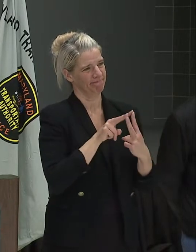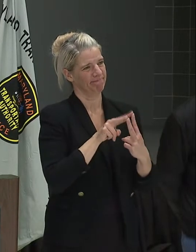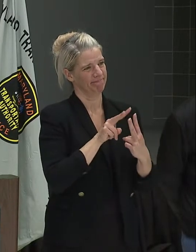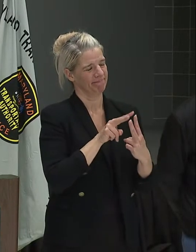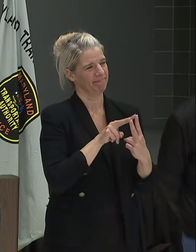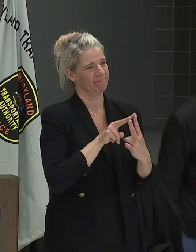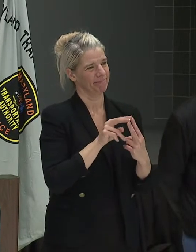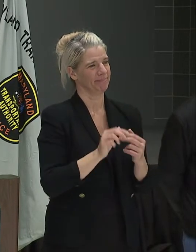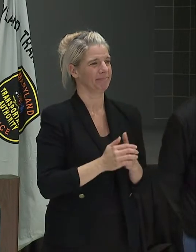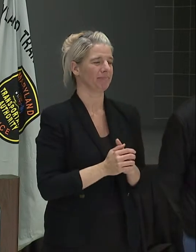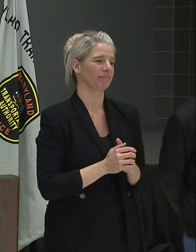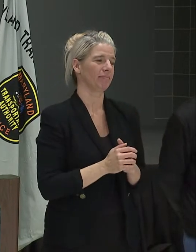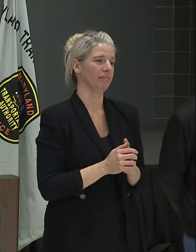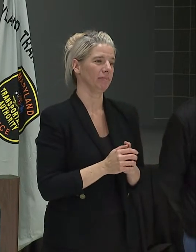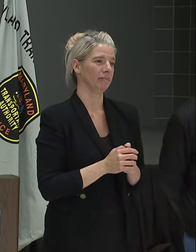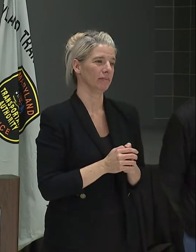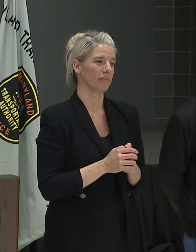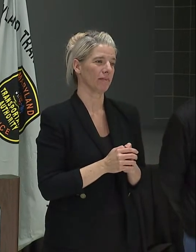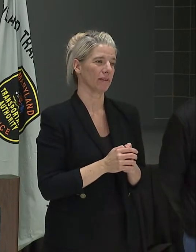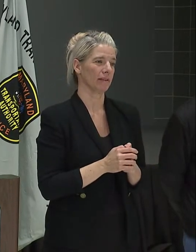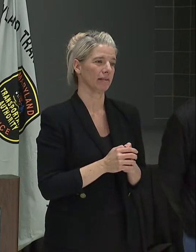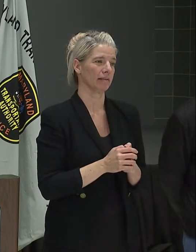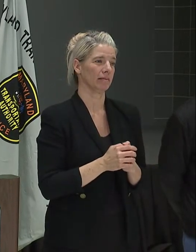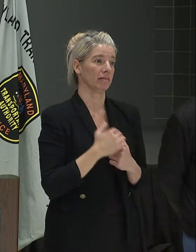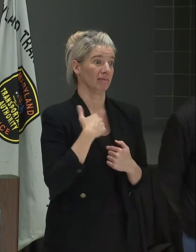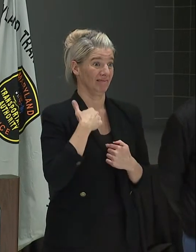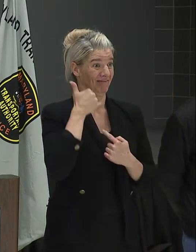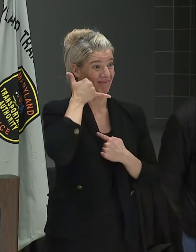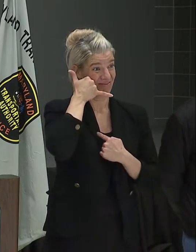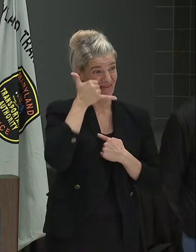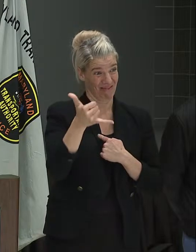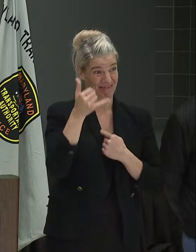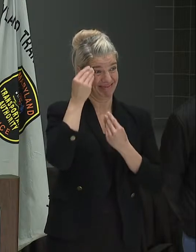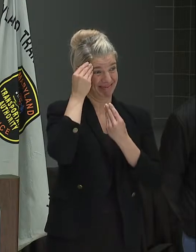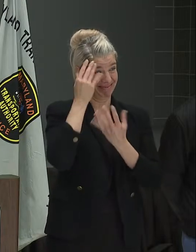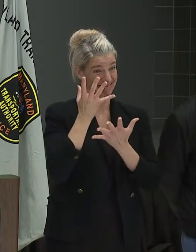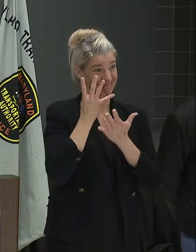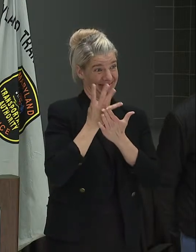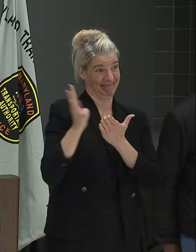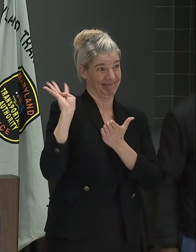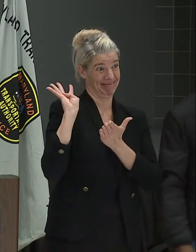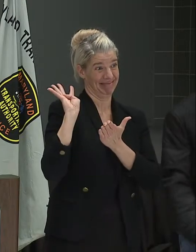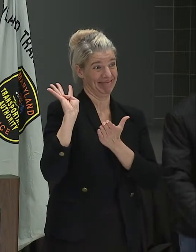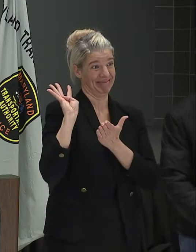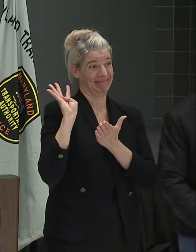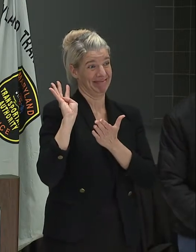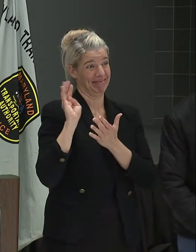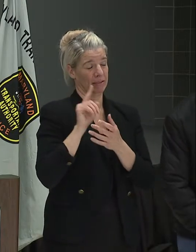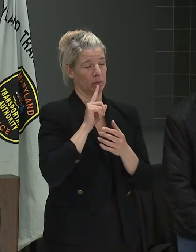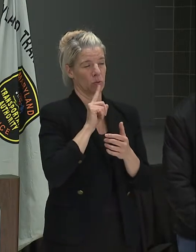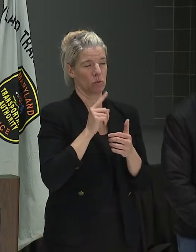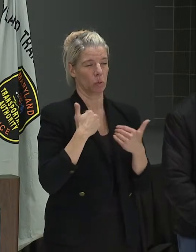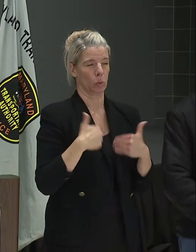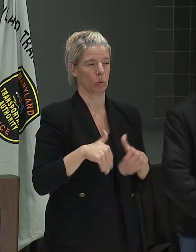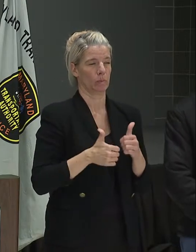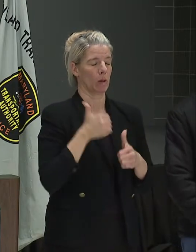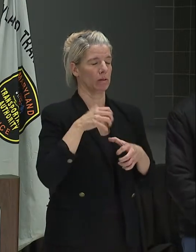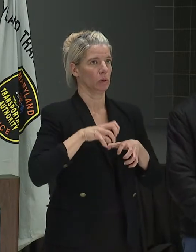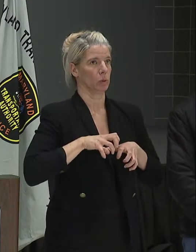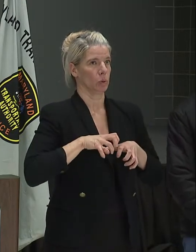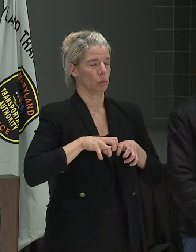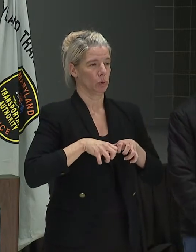The news they got almost 4 weeks ago is the most heartbreaking news.